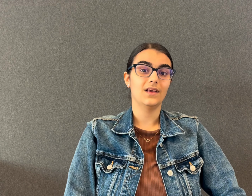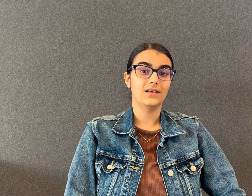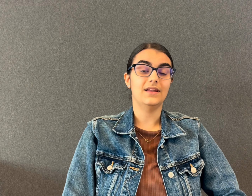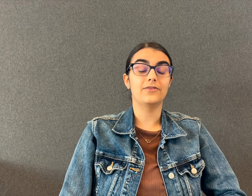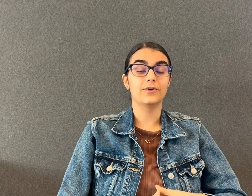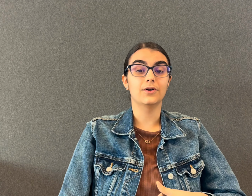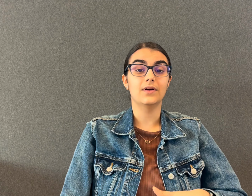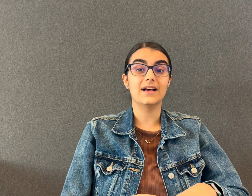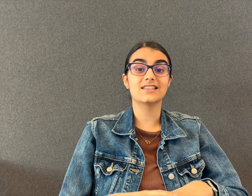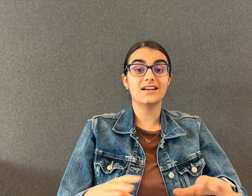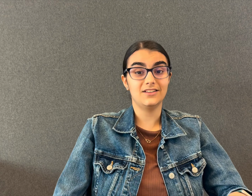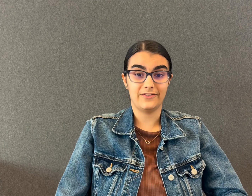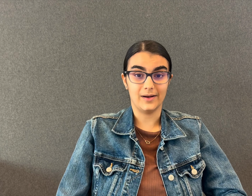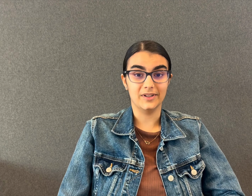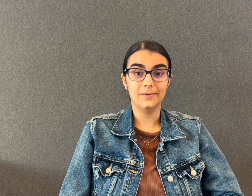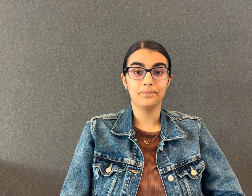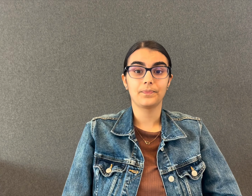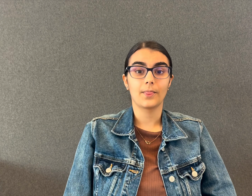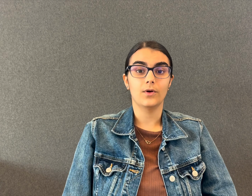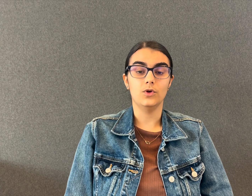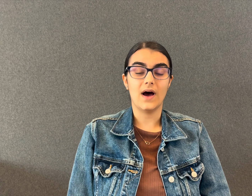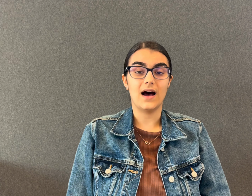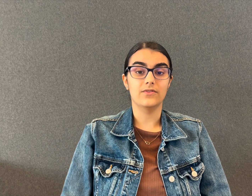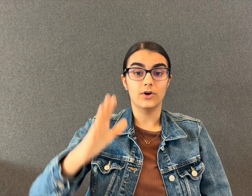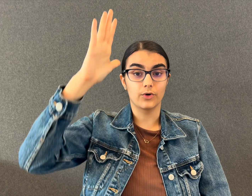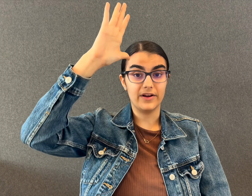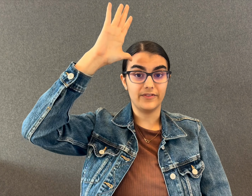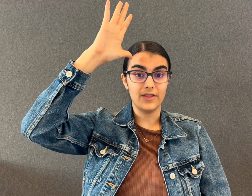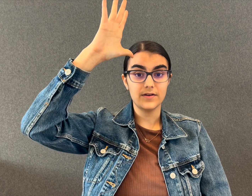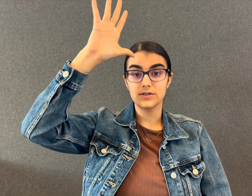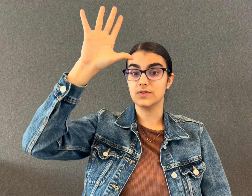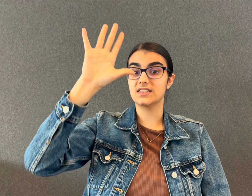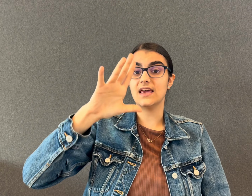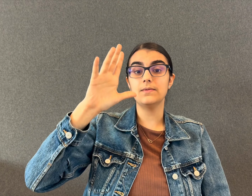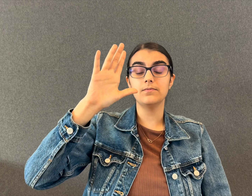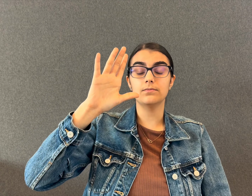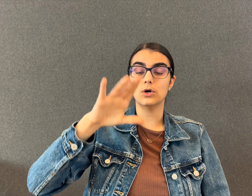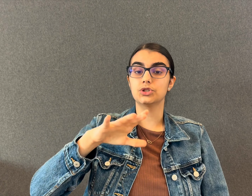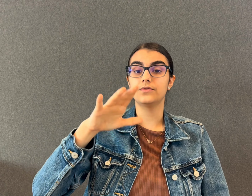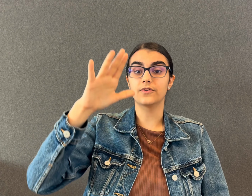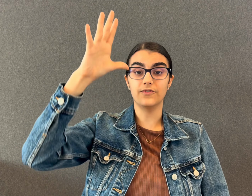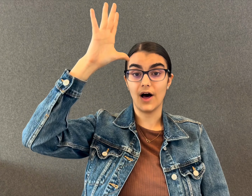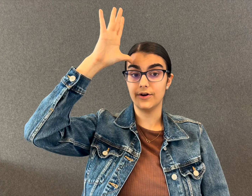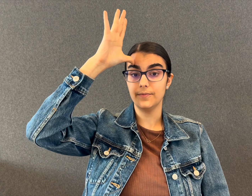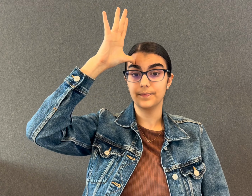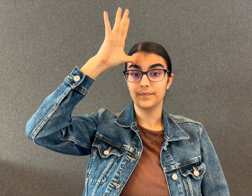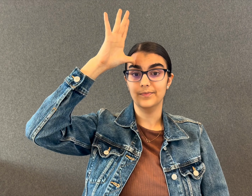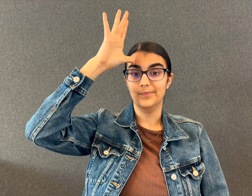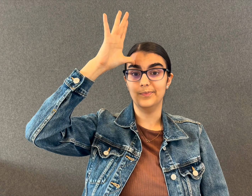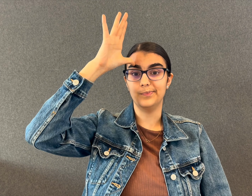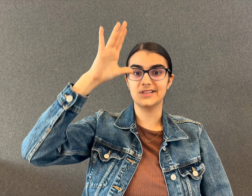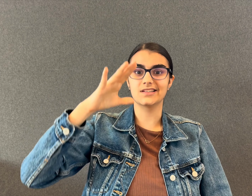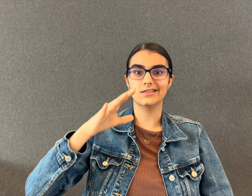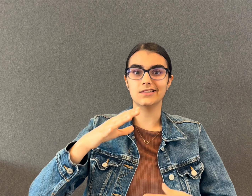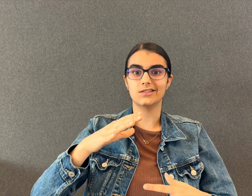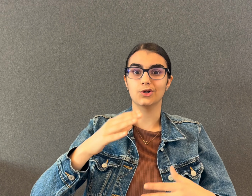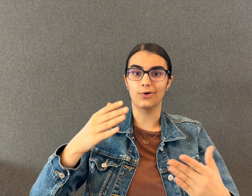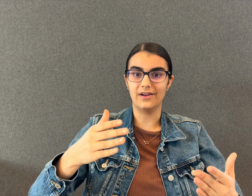Now for extended family, you have grandfather. So the same motion for father, but since it's your